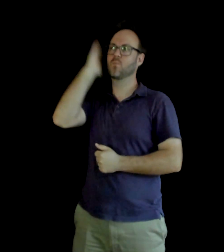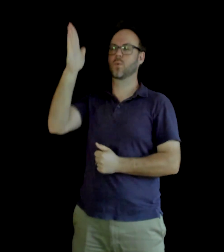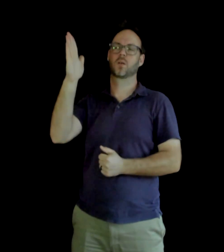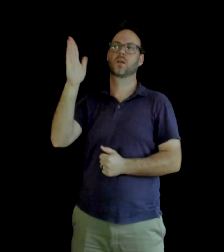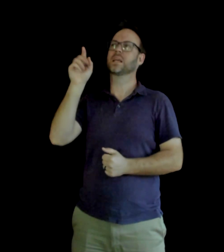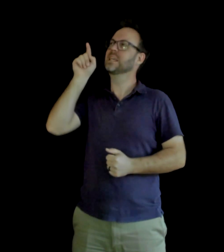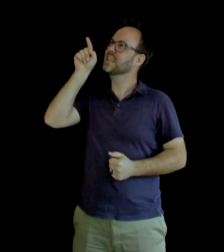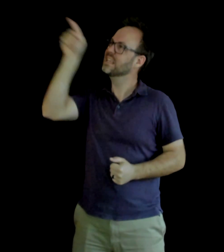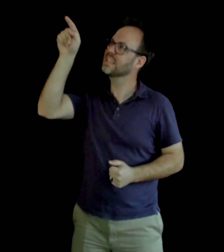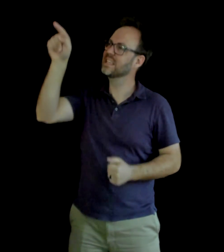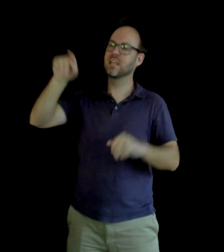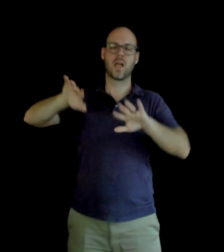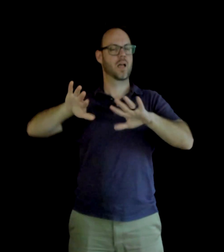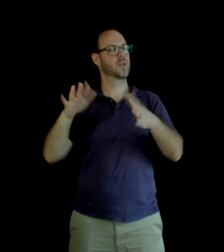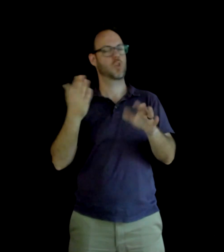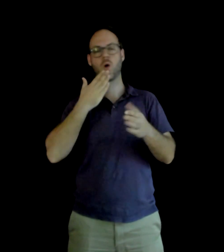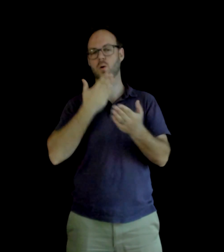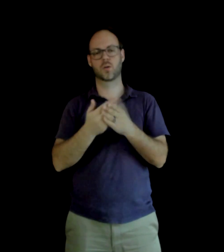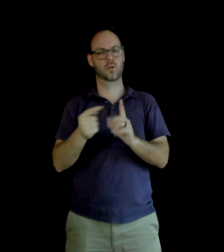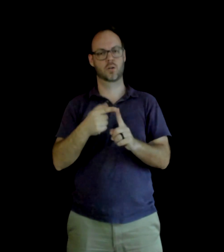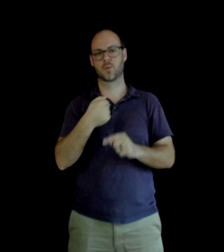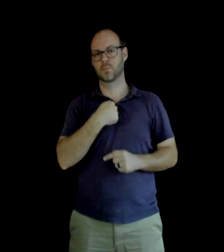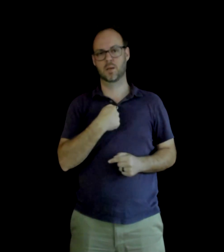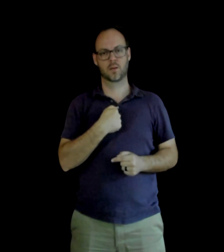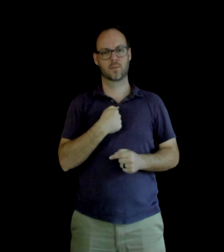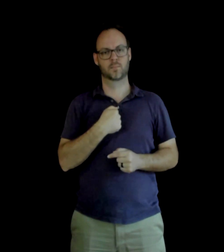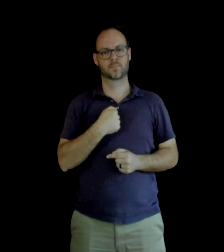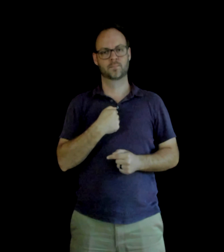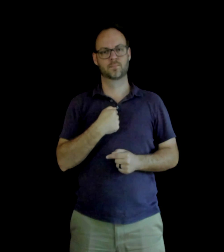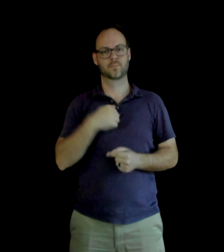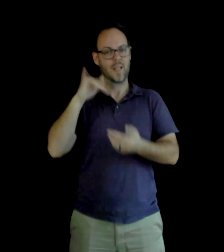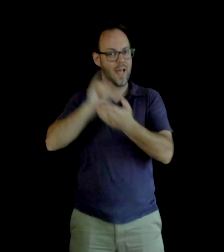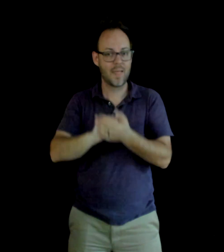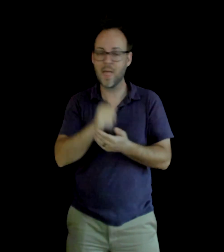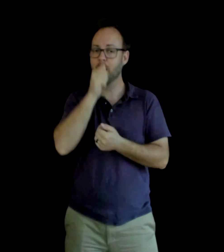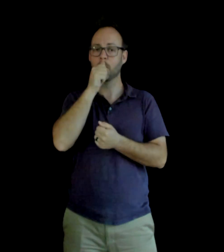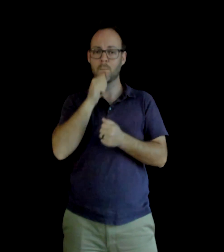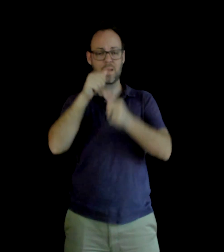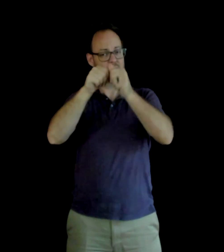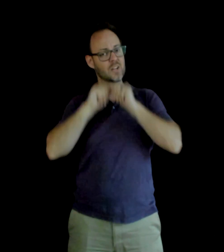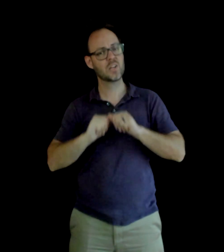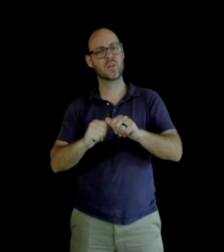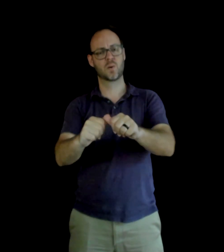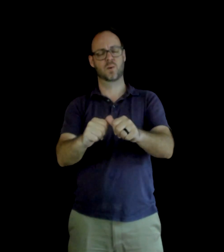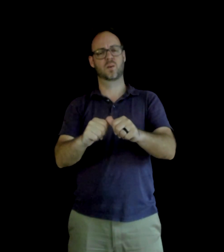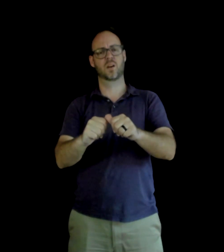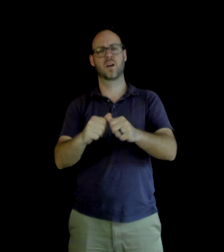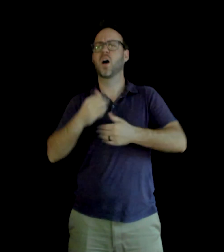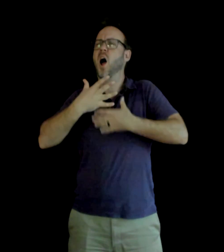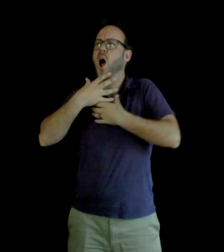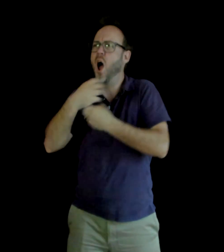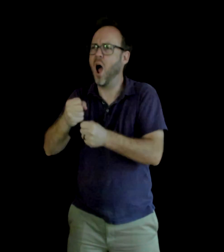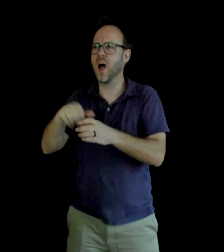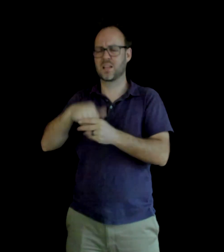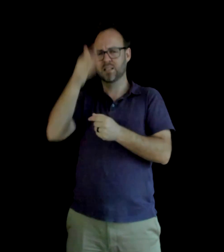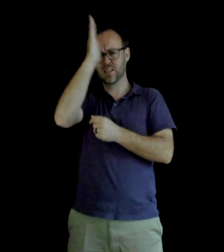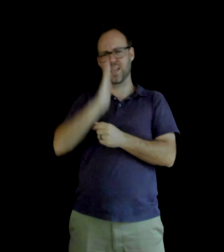Lord, for he has been good to me. That's patient endurance. It trusts